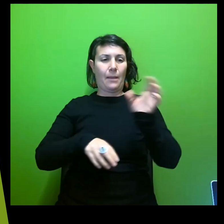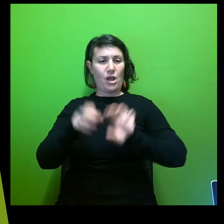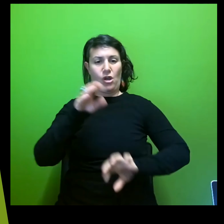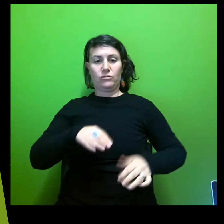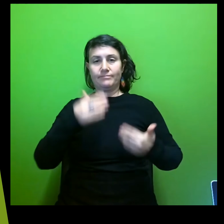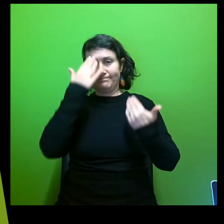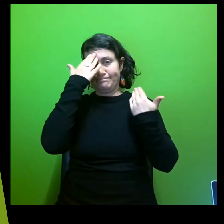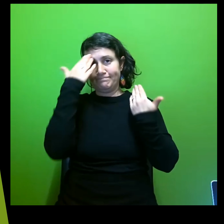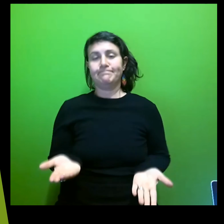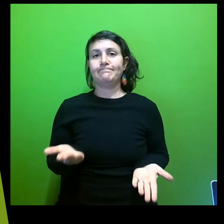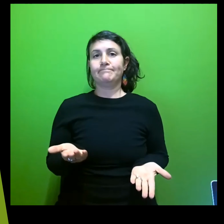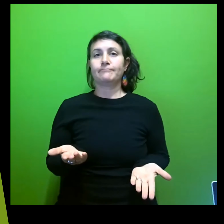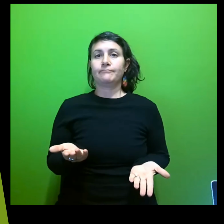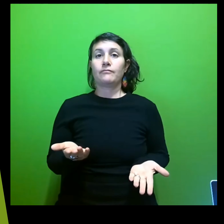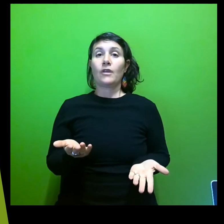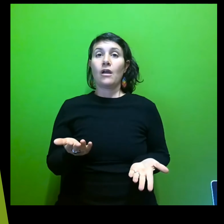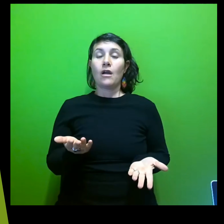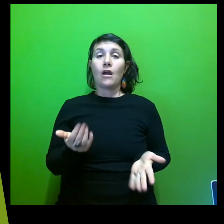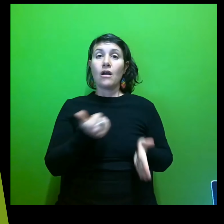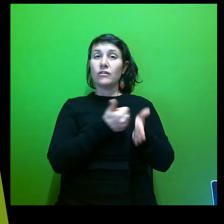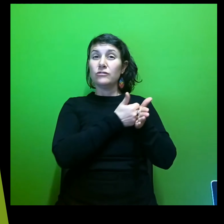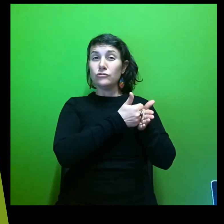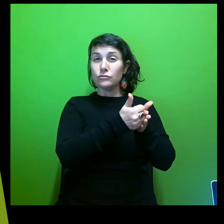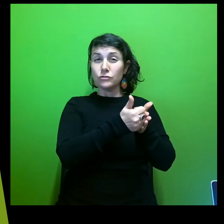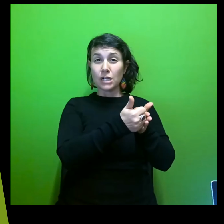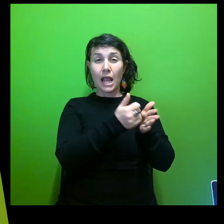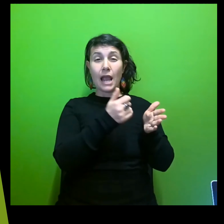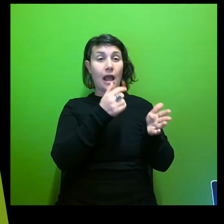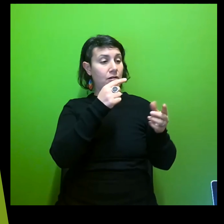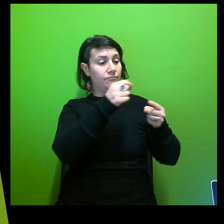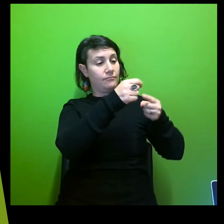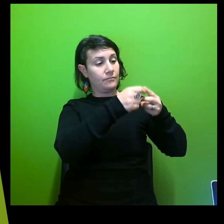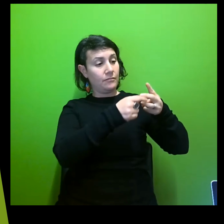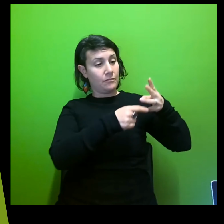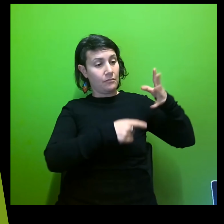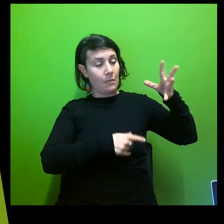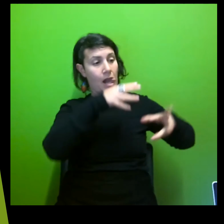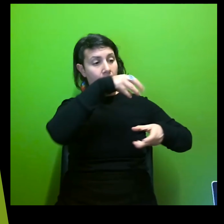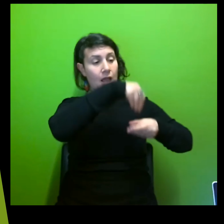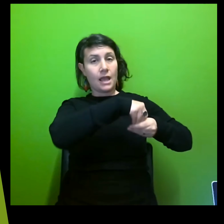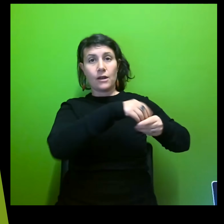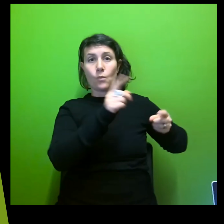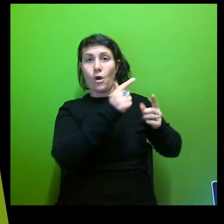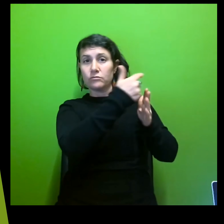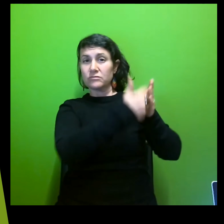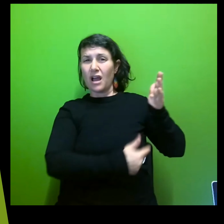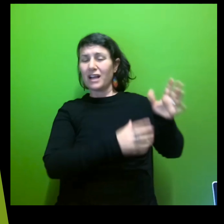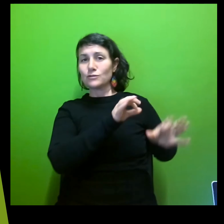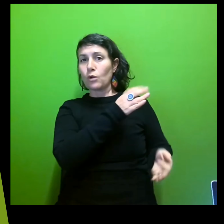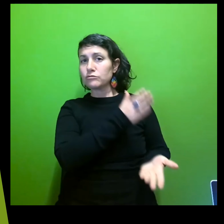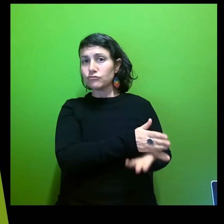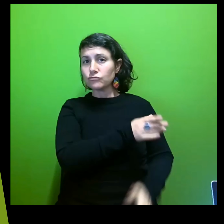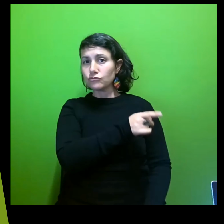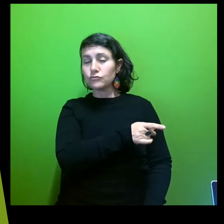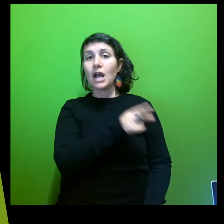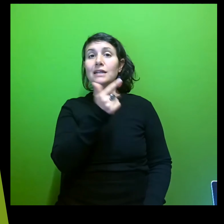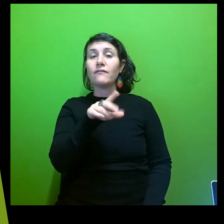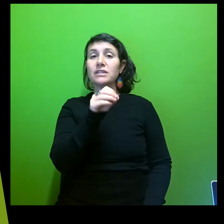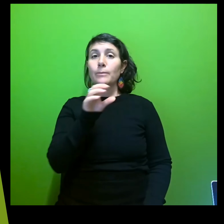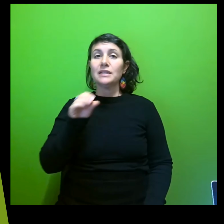vape. Often the ingredients list on e-cigarettes is not true. 70% of the